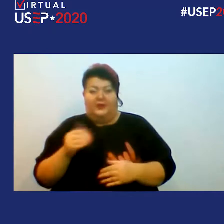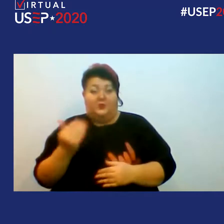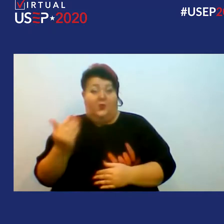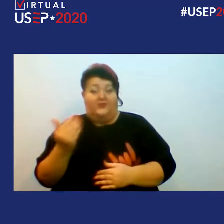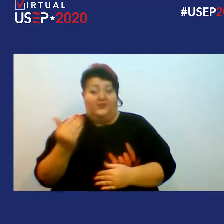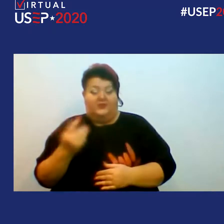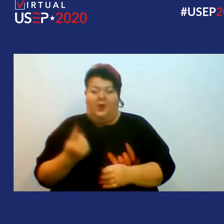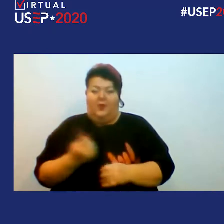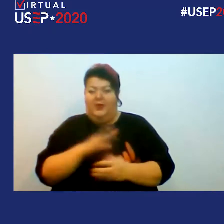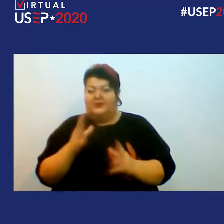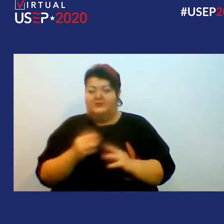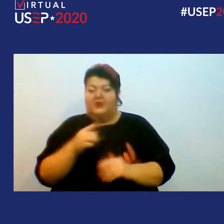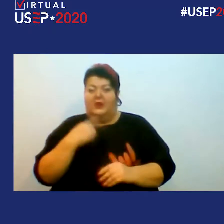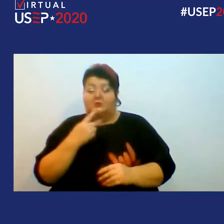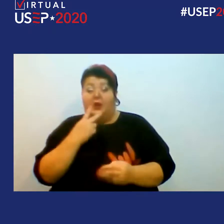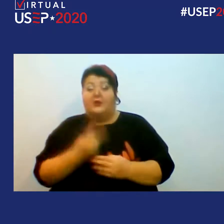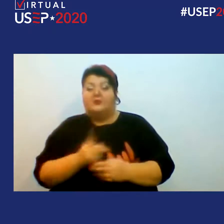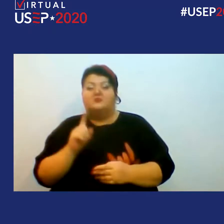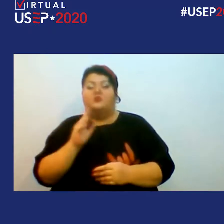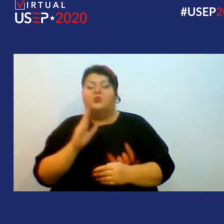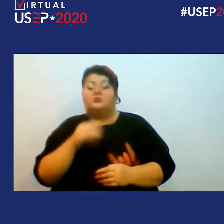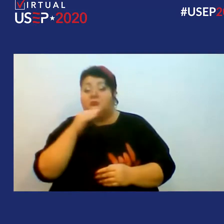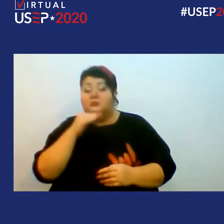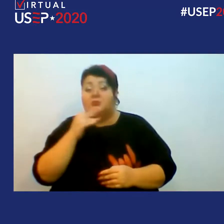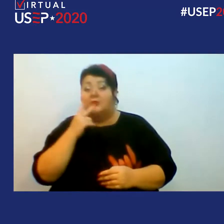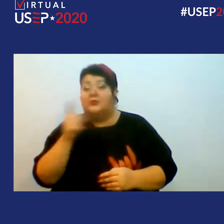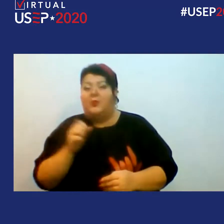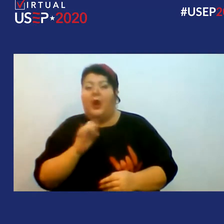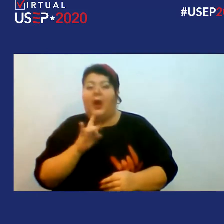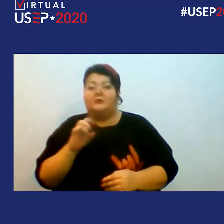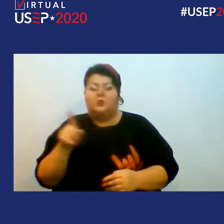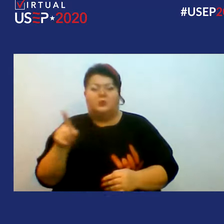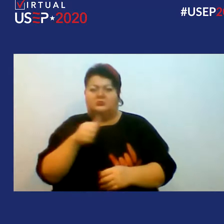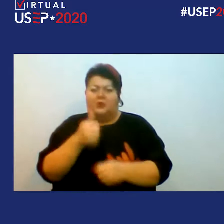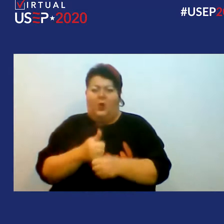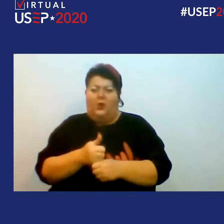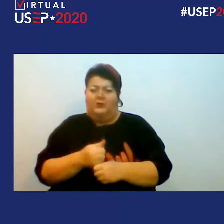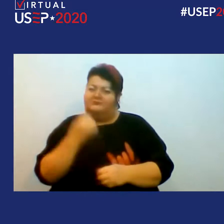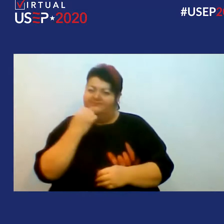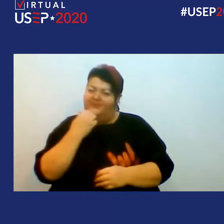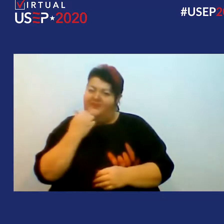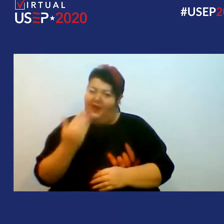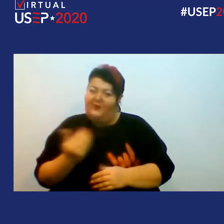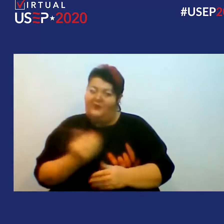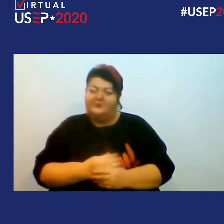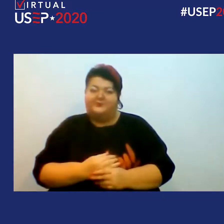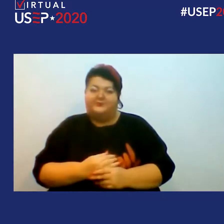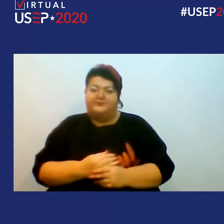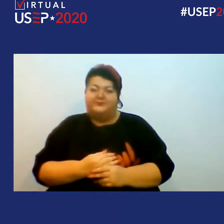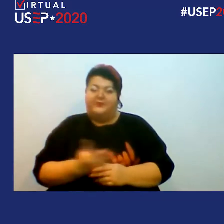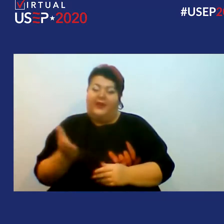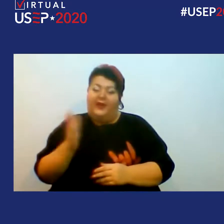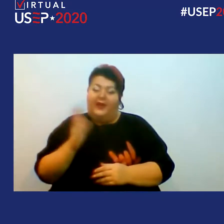over the next few days and weeks. Thanks, Sarah. So to pull a little bit away from what you're actually